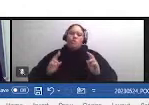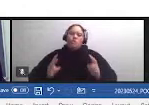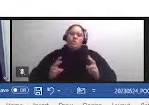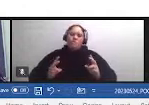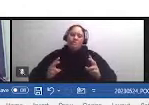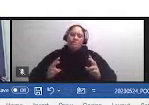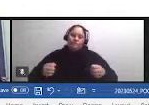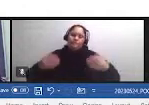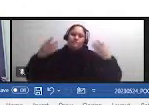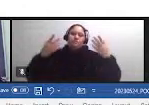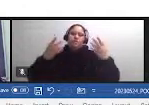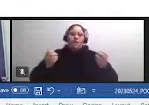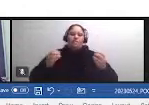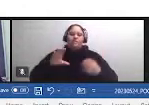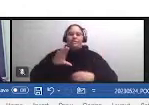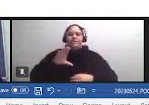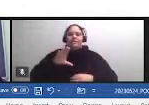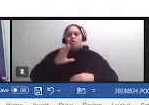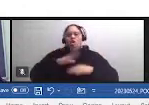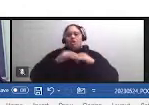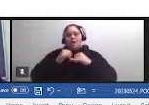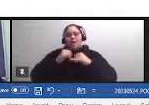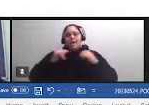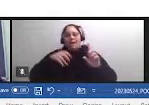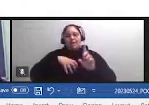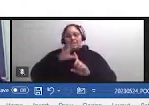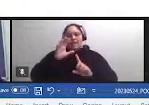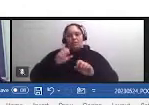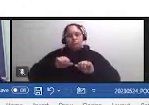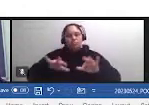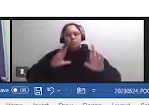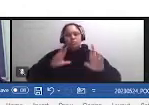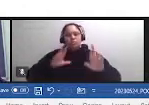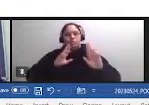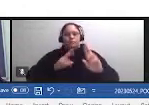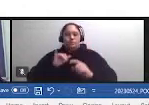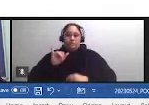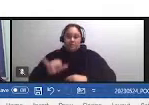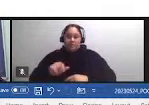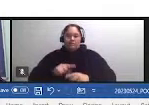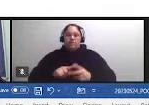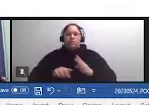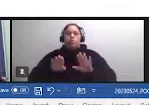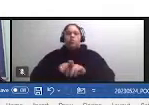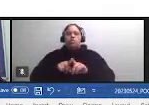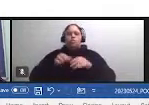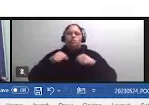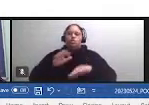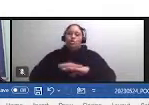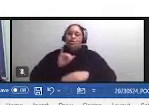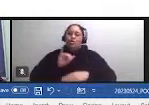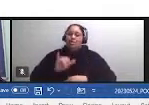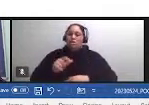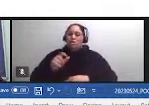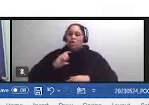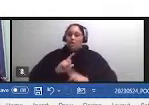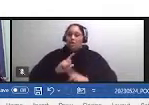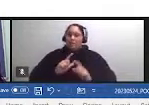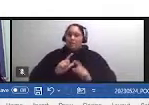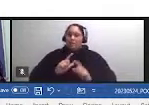a cyber attack issued, just a report from that. But also, Chair, on this one, the committee